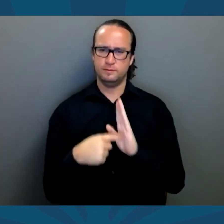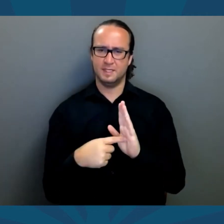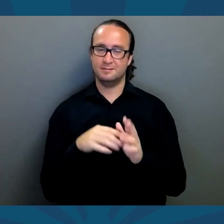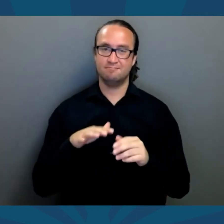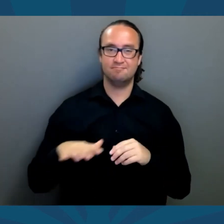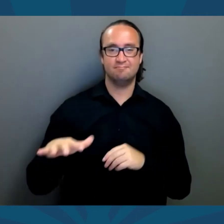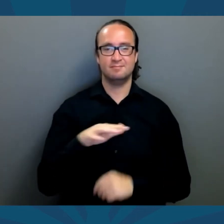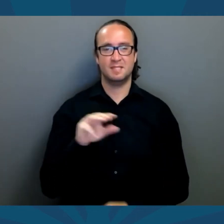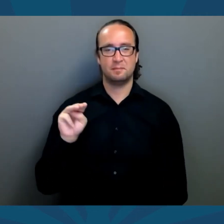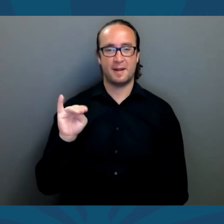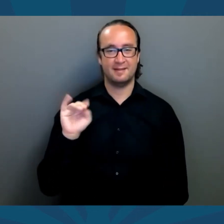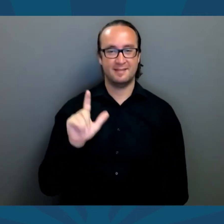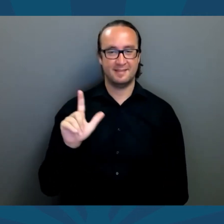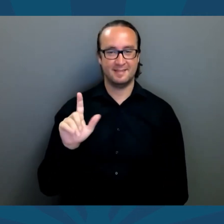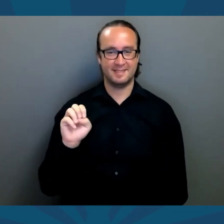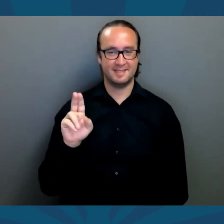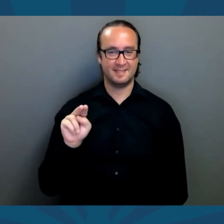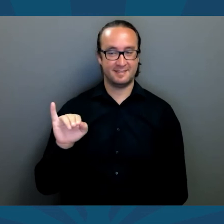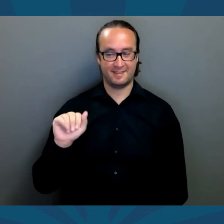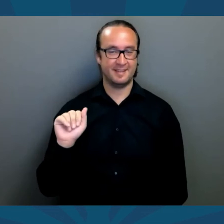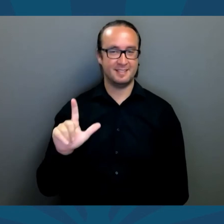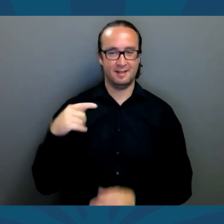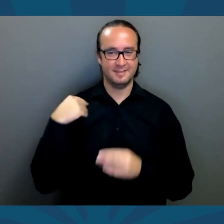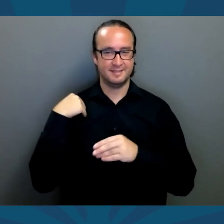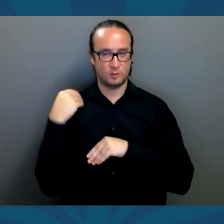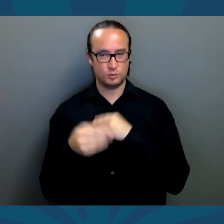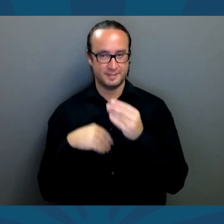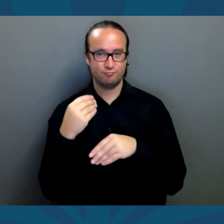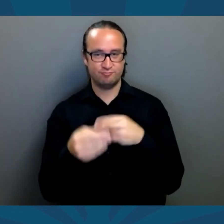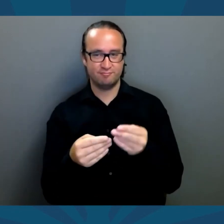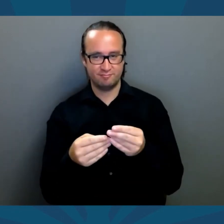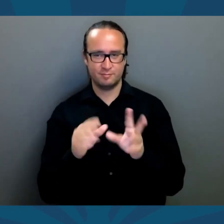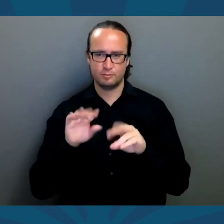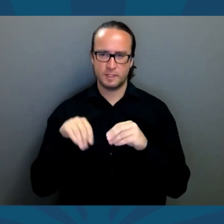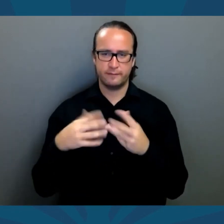I will boldly represent the millennial generation